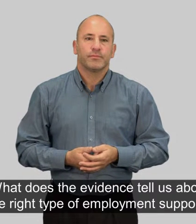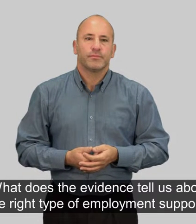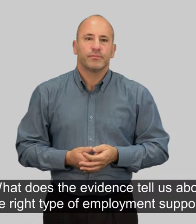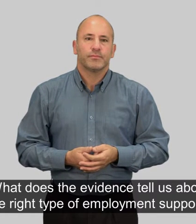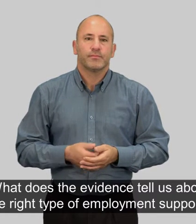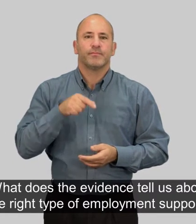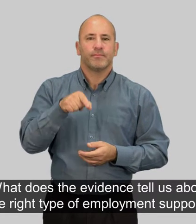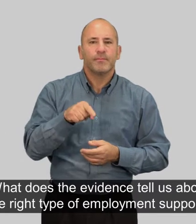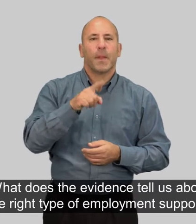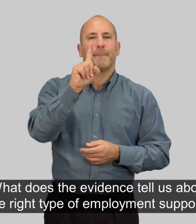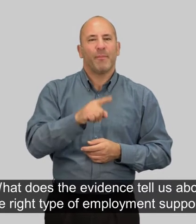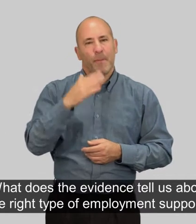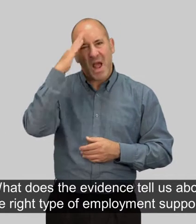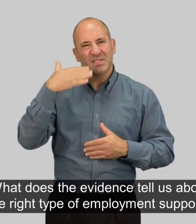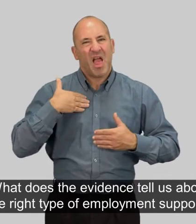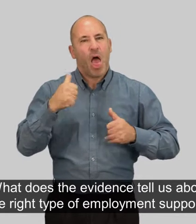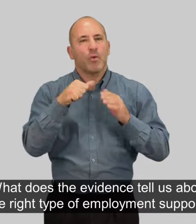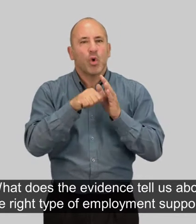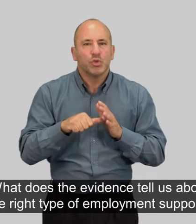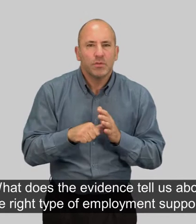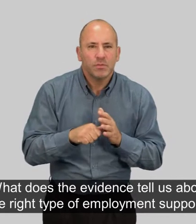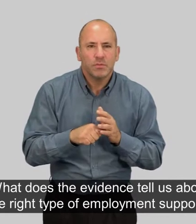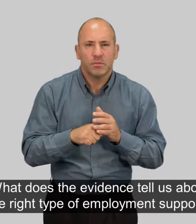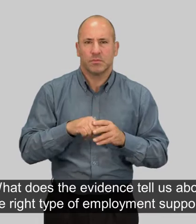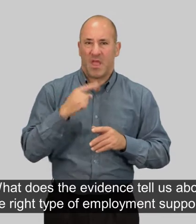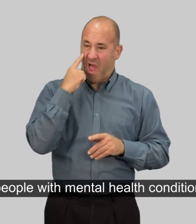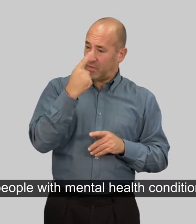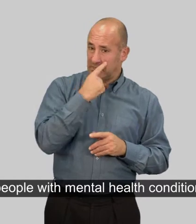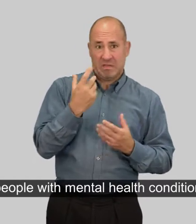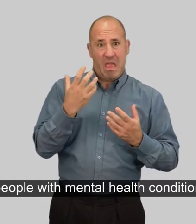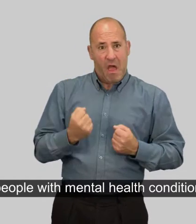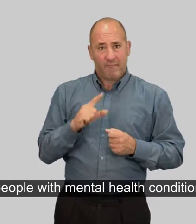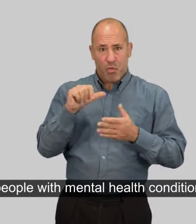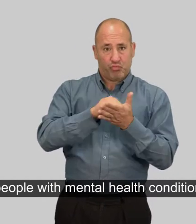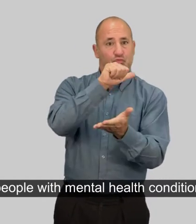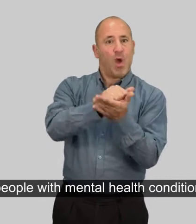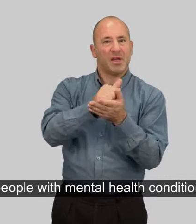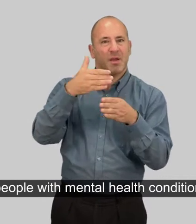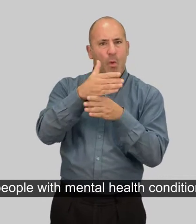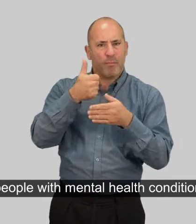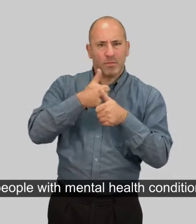What does the evidence tell us about the right type of employment support for people with mental health conditions?